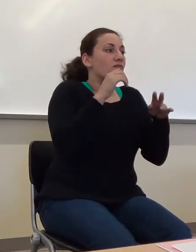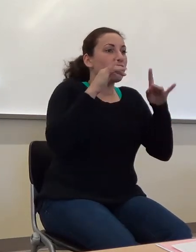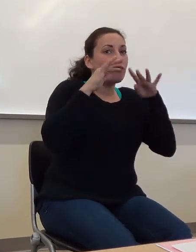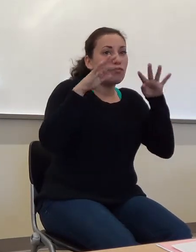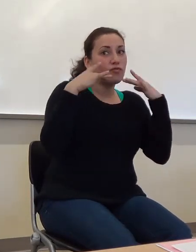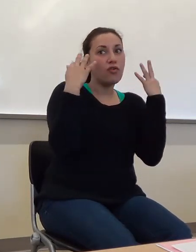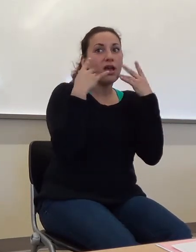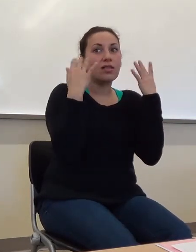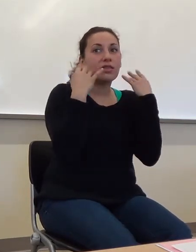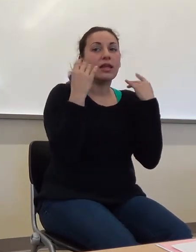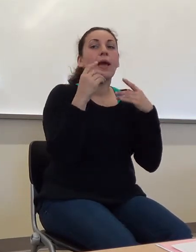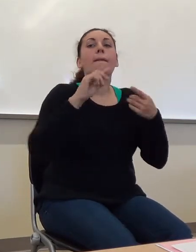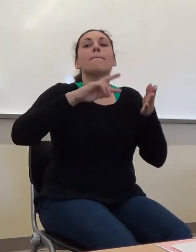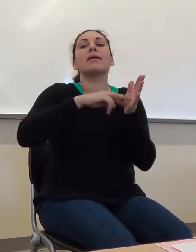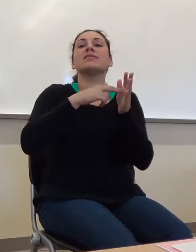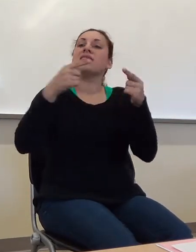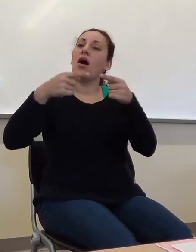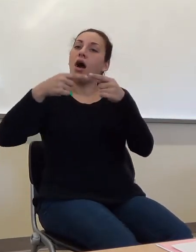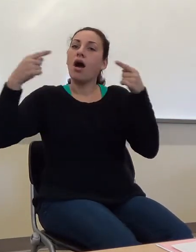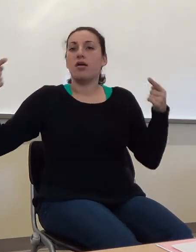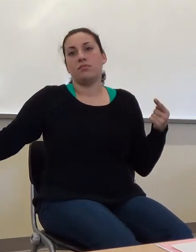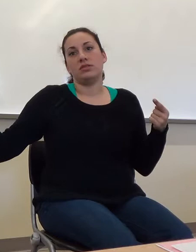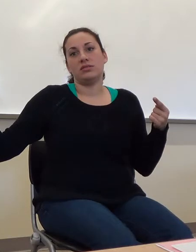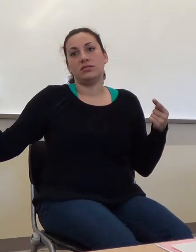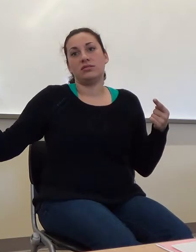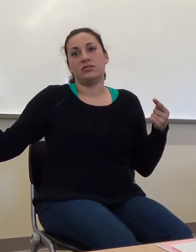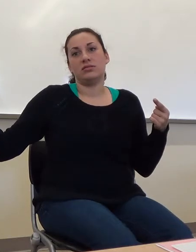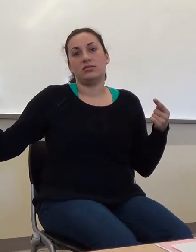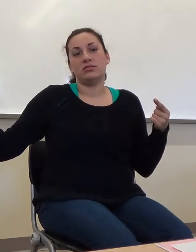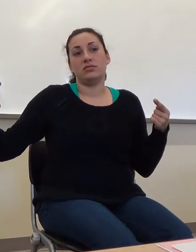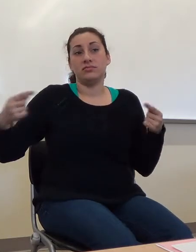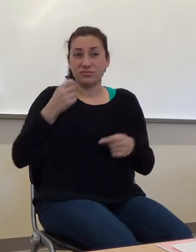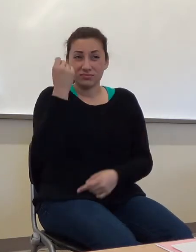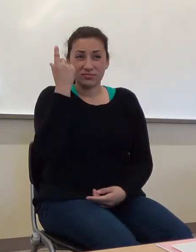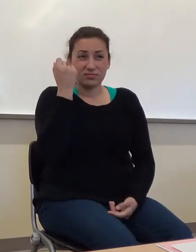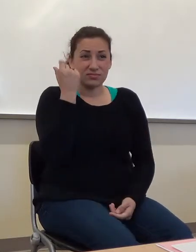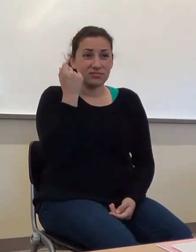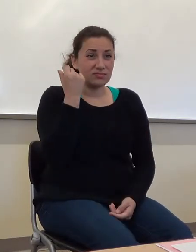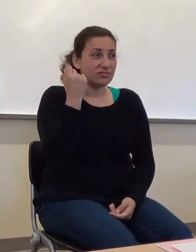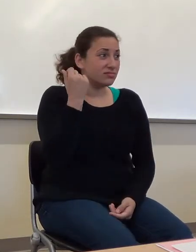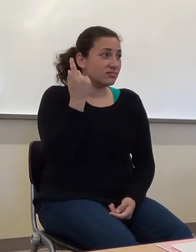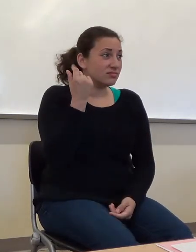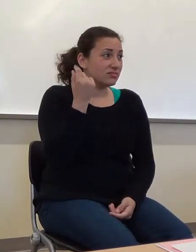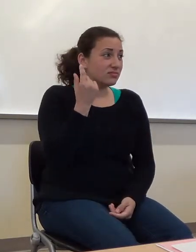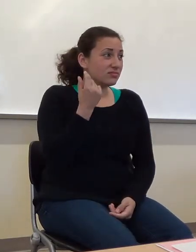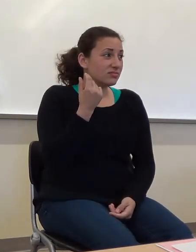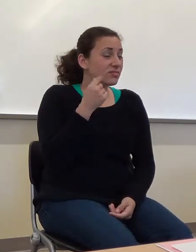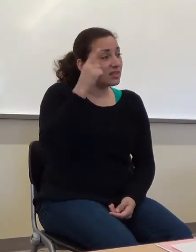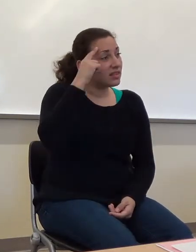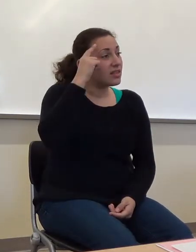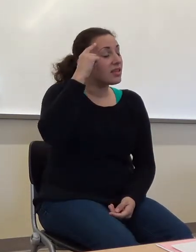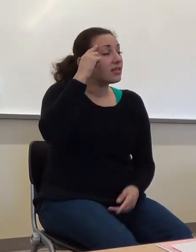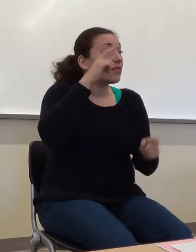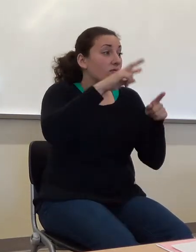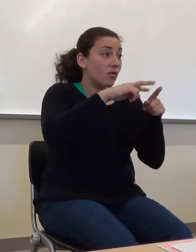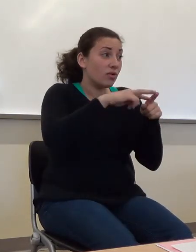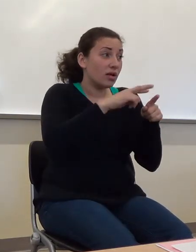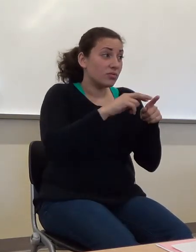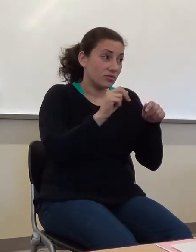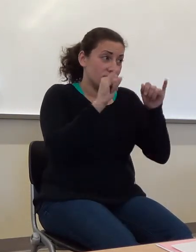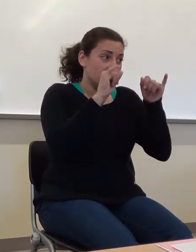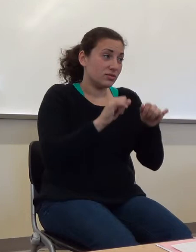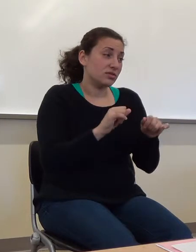just this. Does that make sense to people? Again, think for these vocabulary